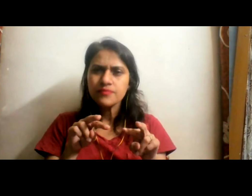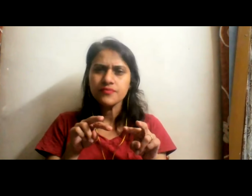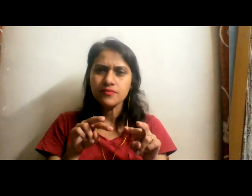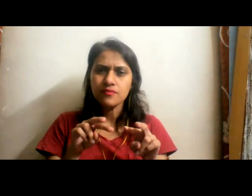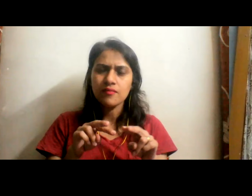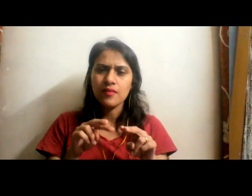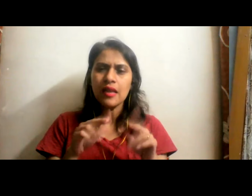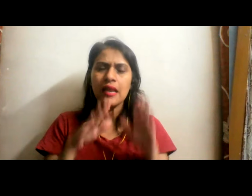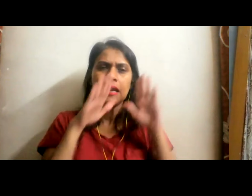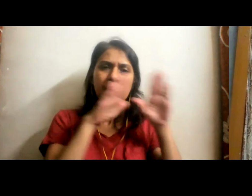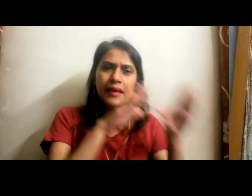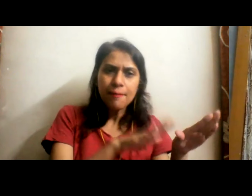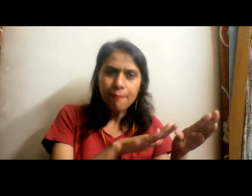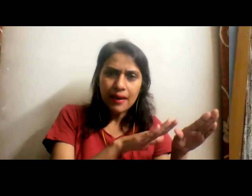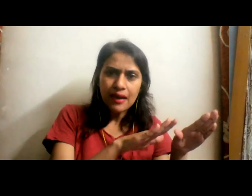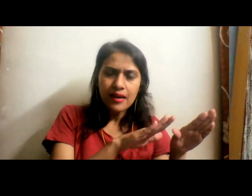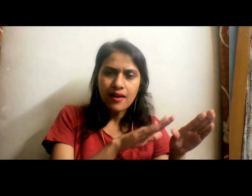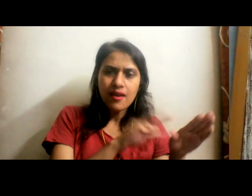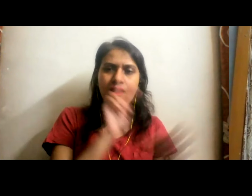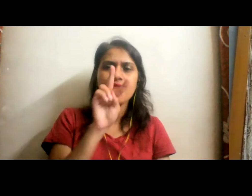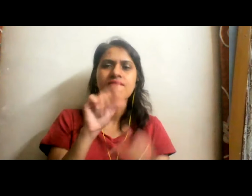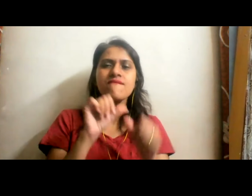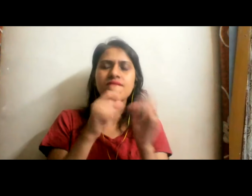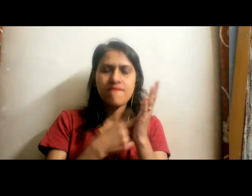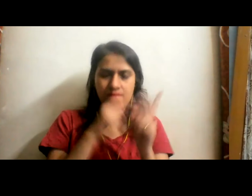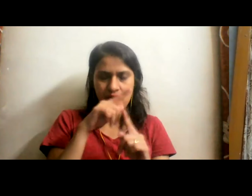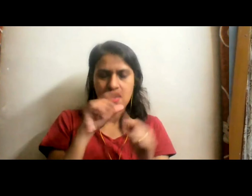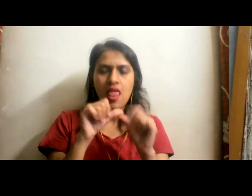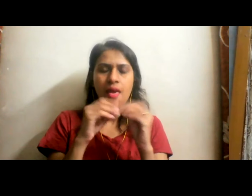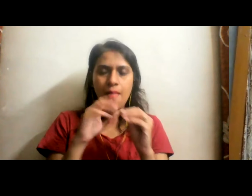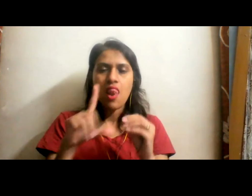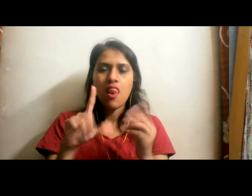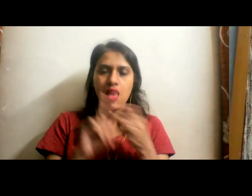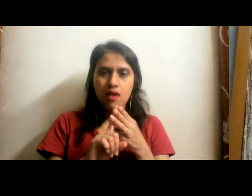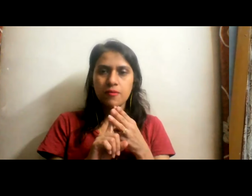dependent variables. To give an example,